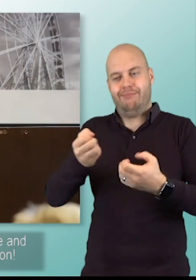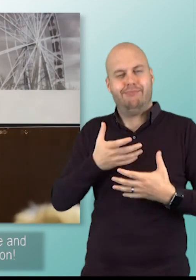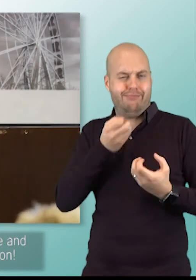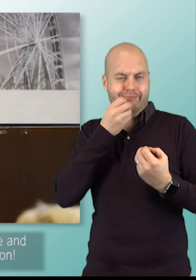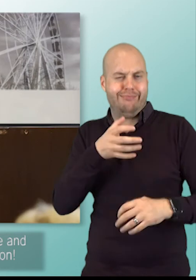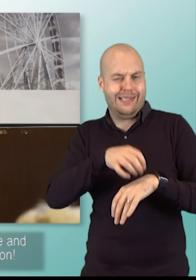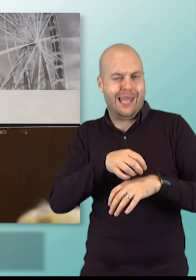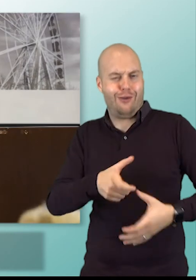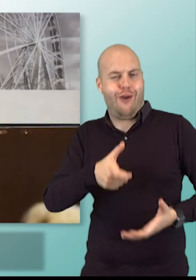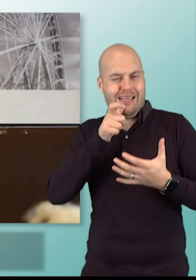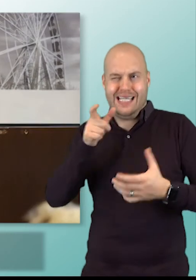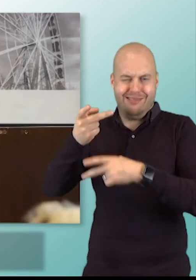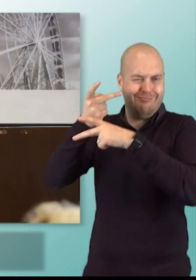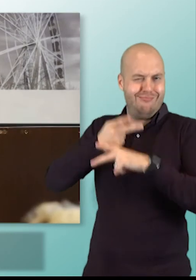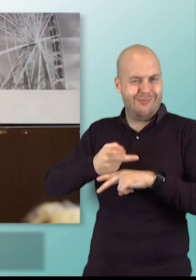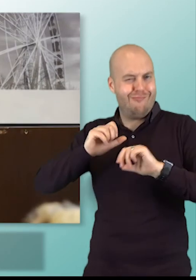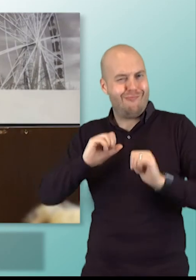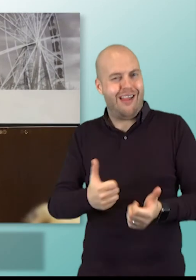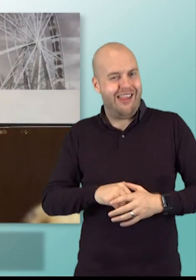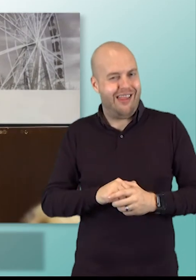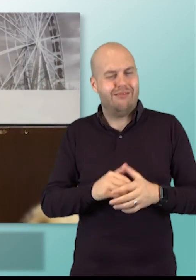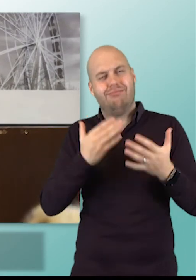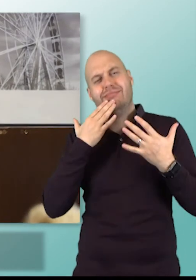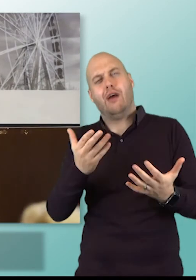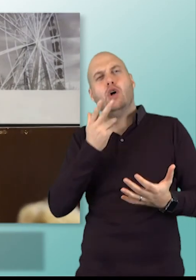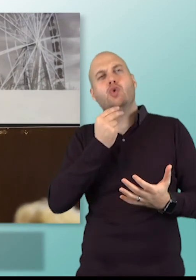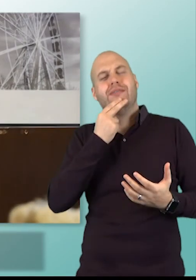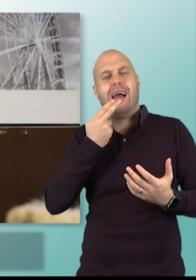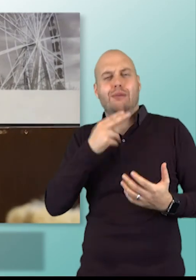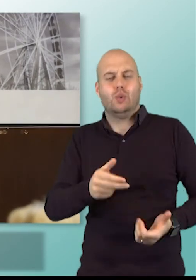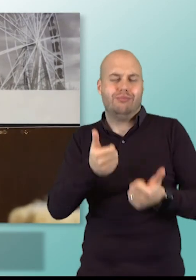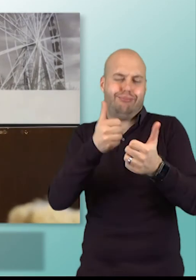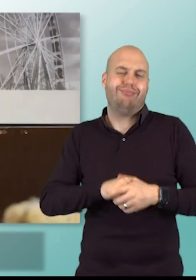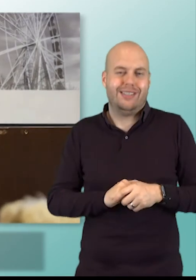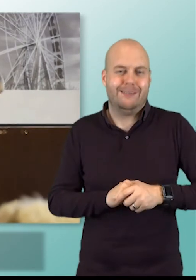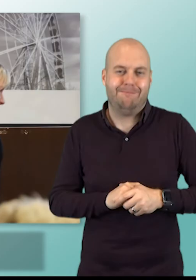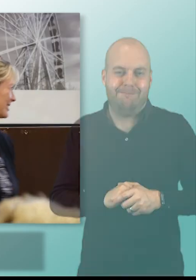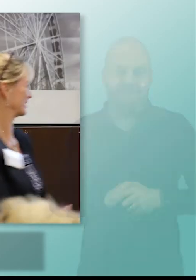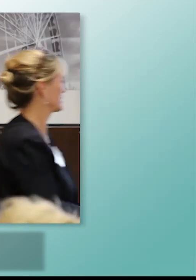well this afternoon. So thanks, everyone, for a really useful afternoon. Thank you.